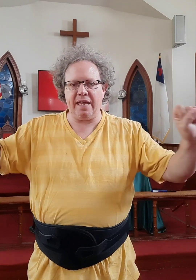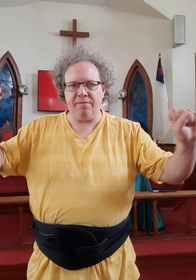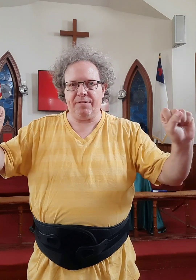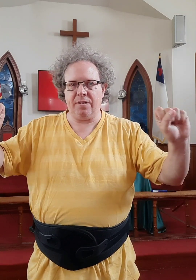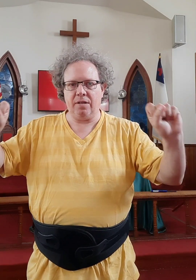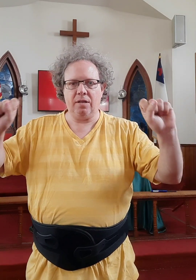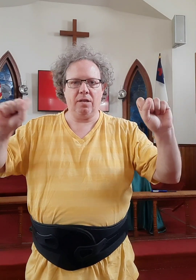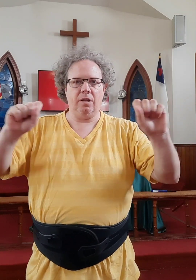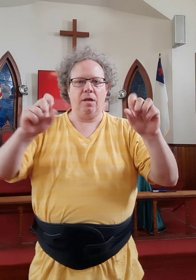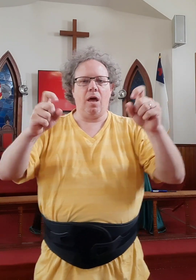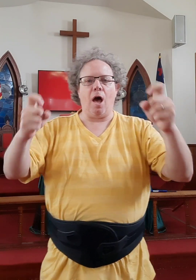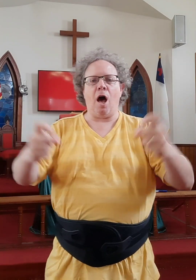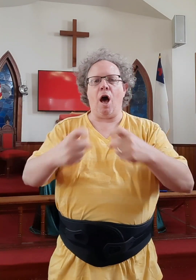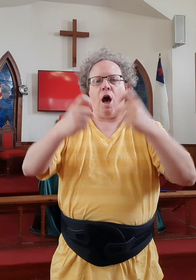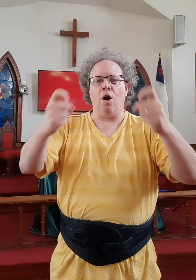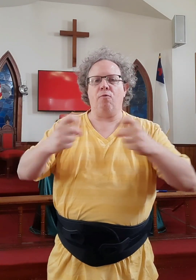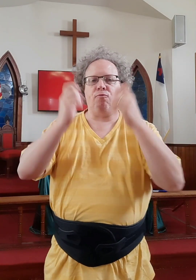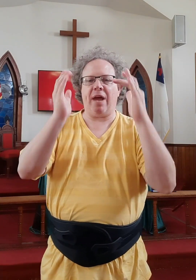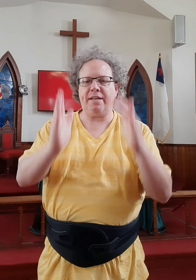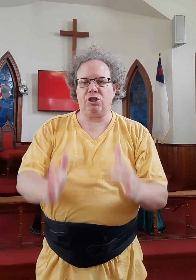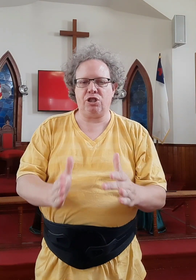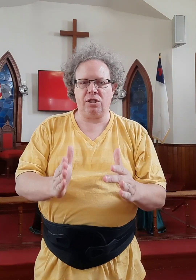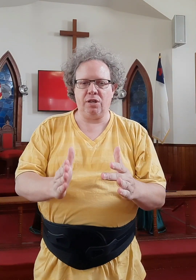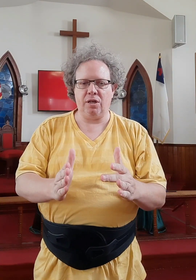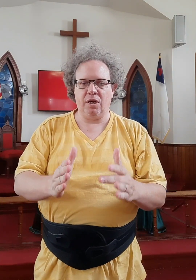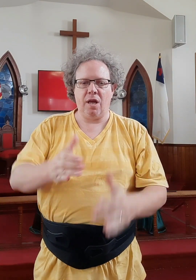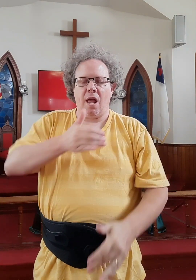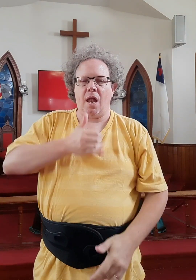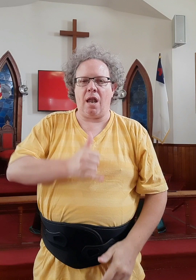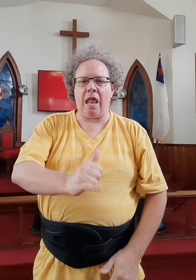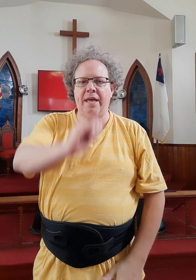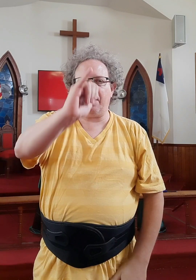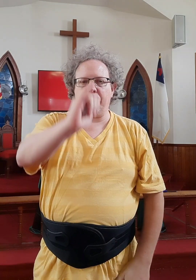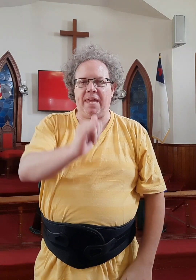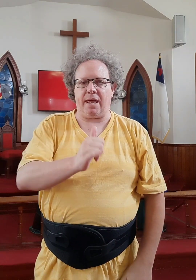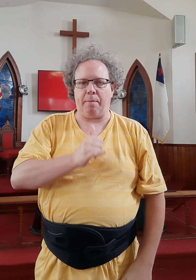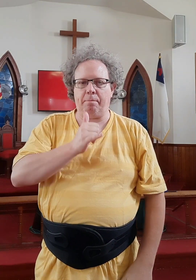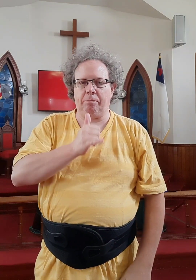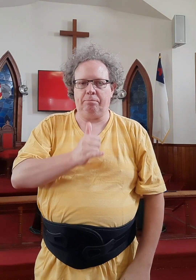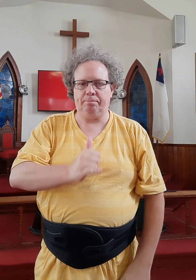saved a wretch like me.